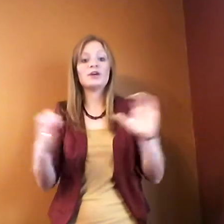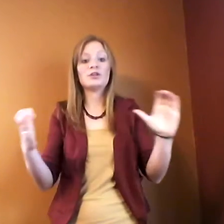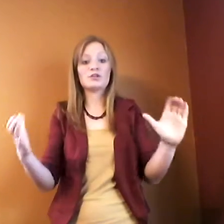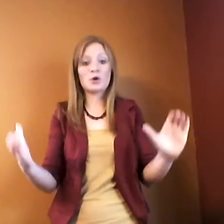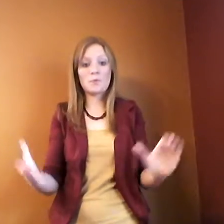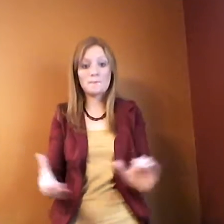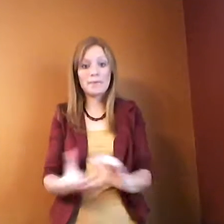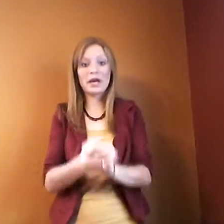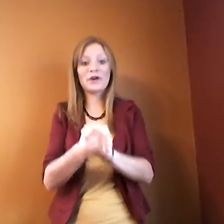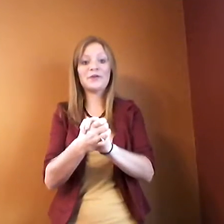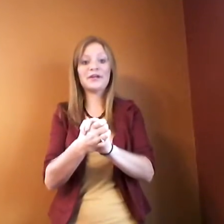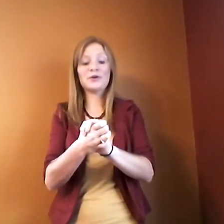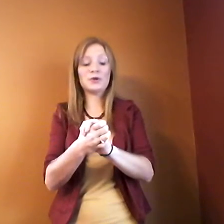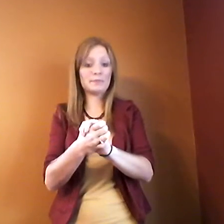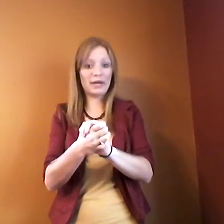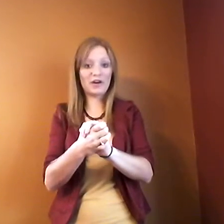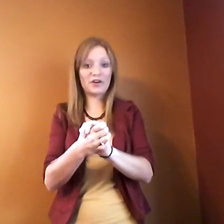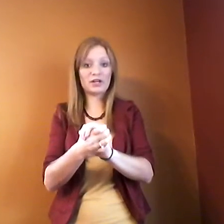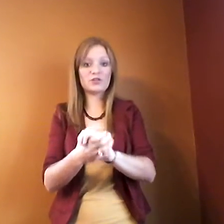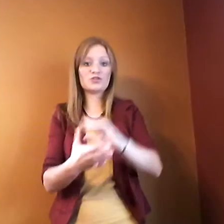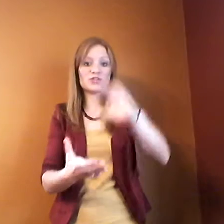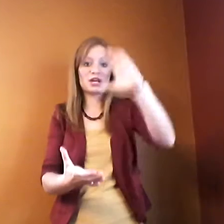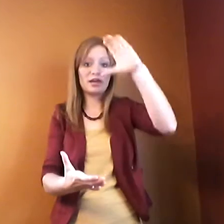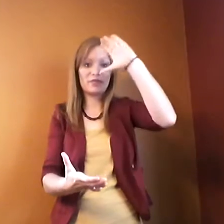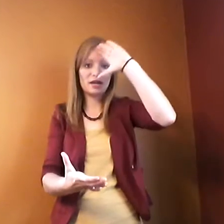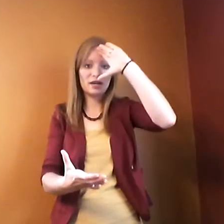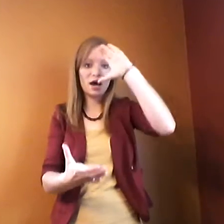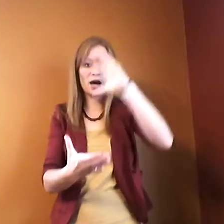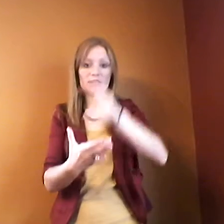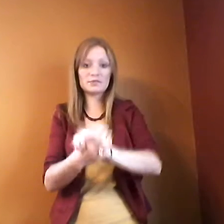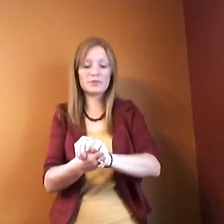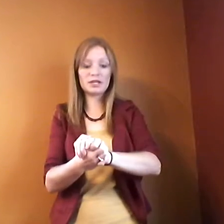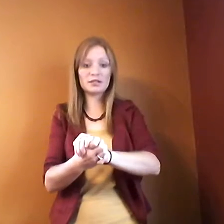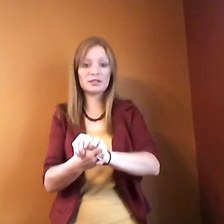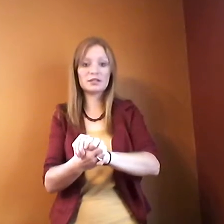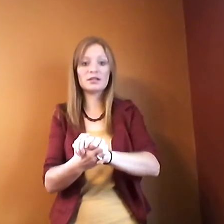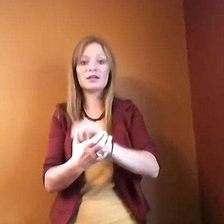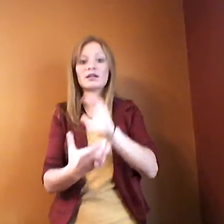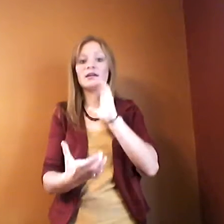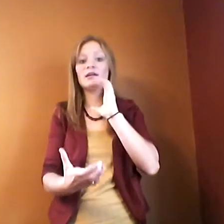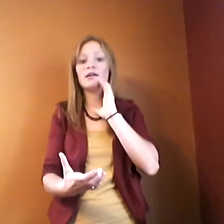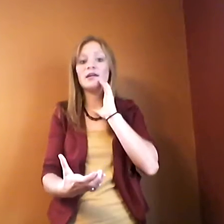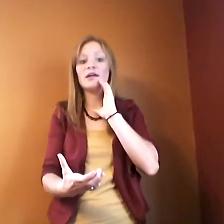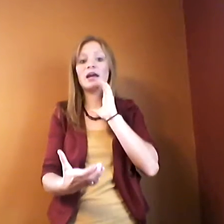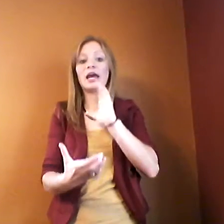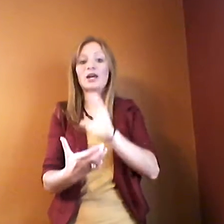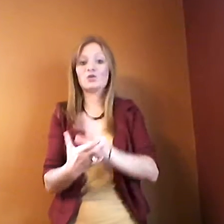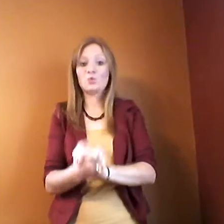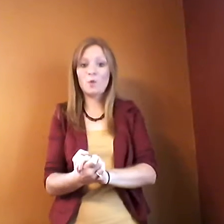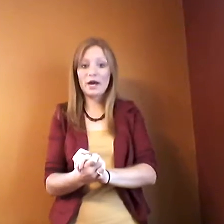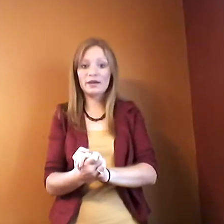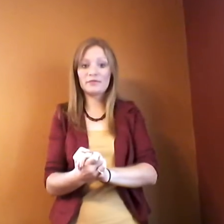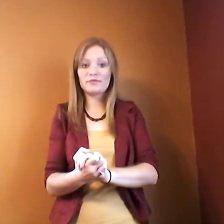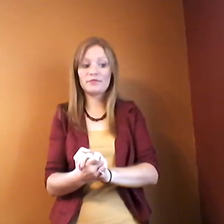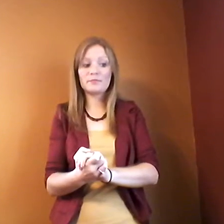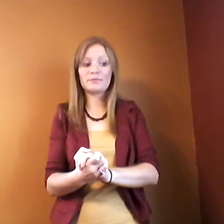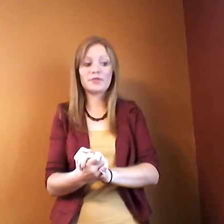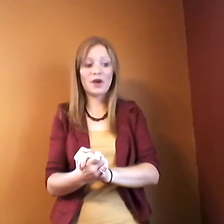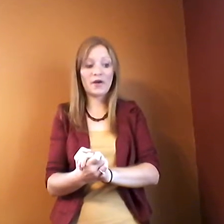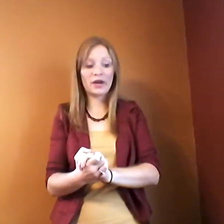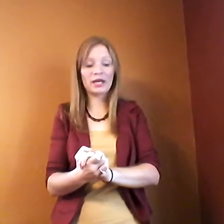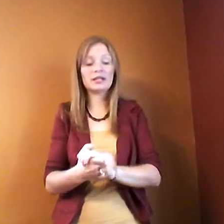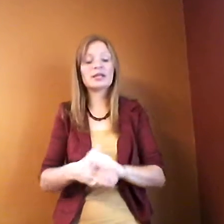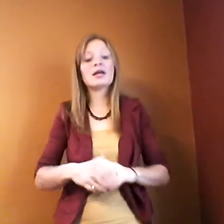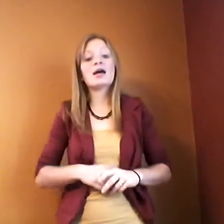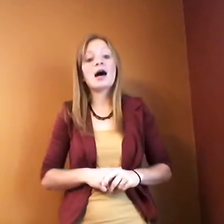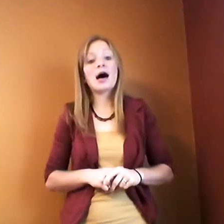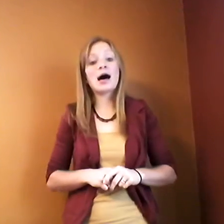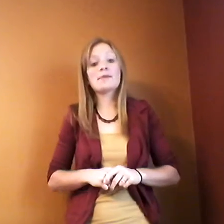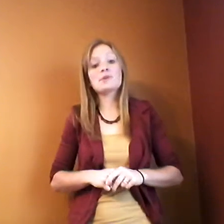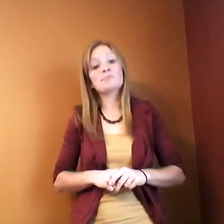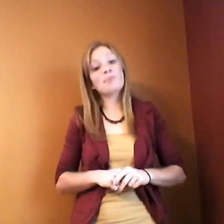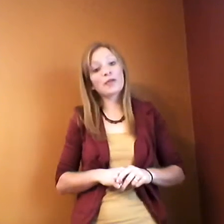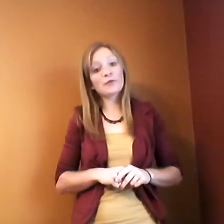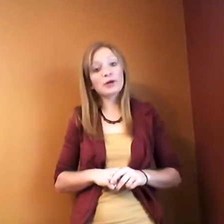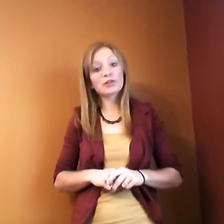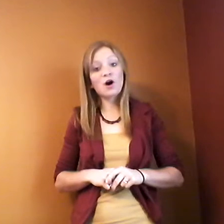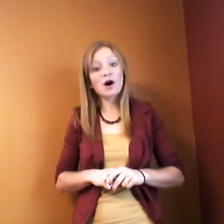So marry or marriage, and then husband and wife. All right? Mother-in-law